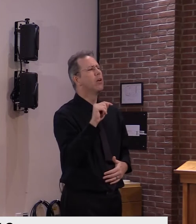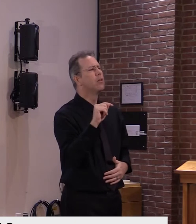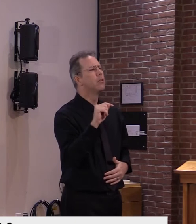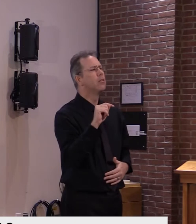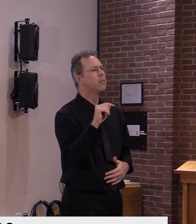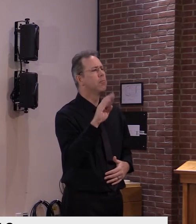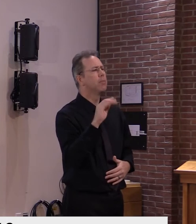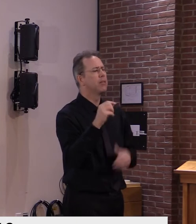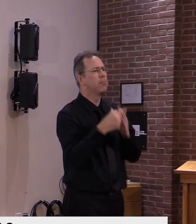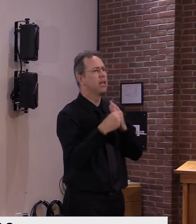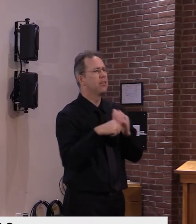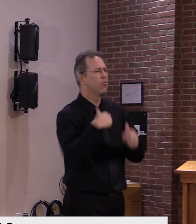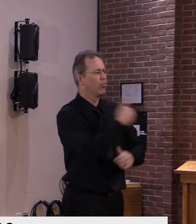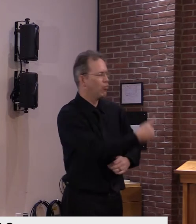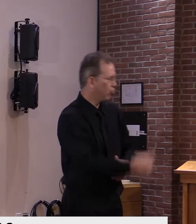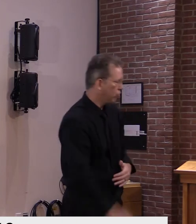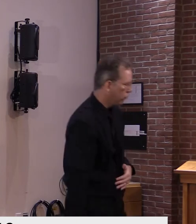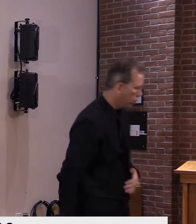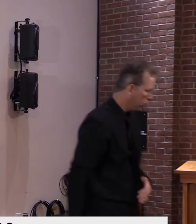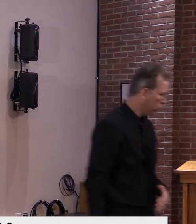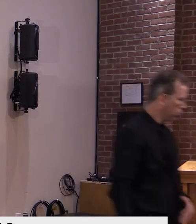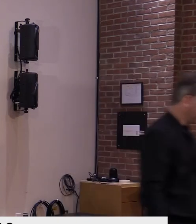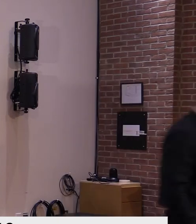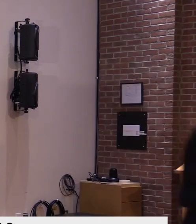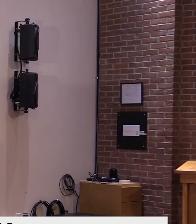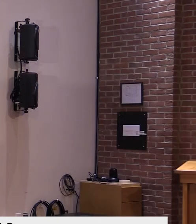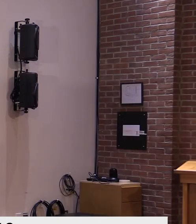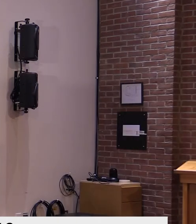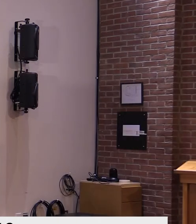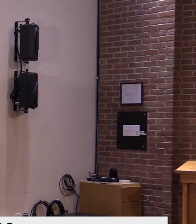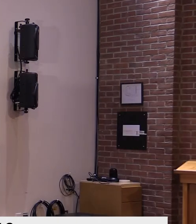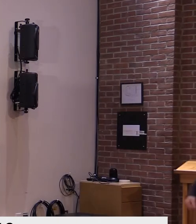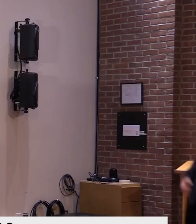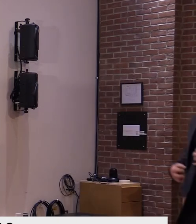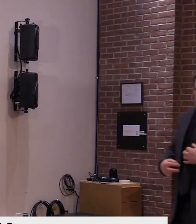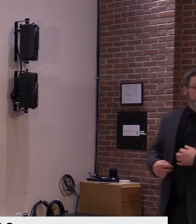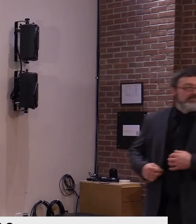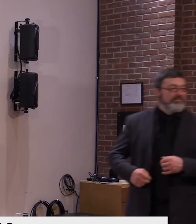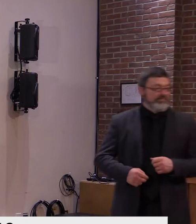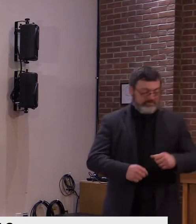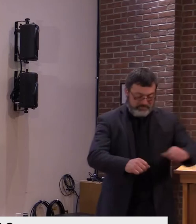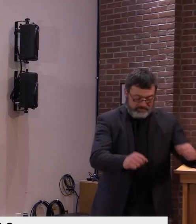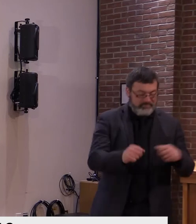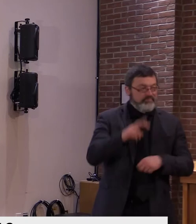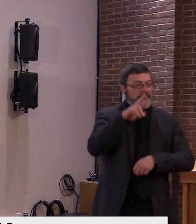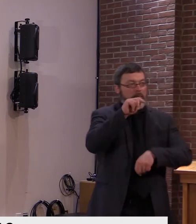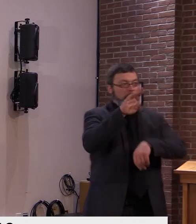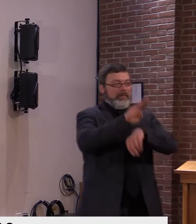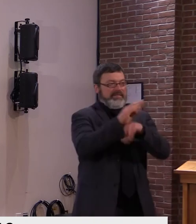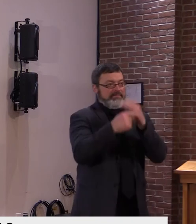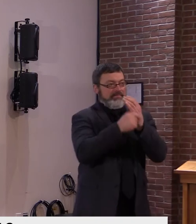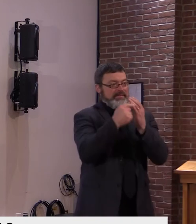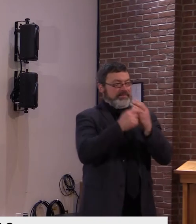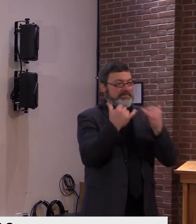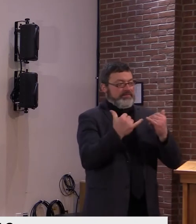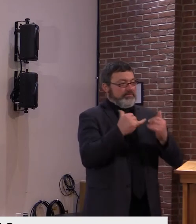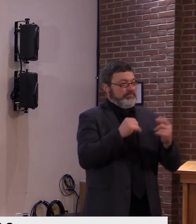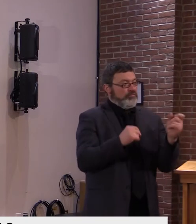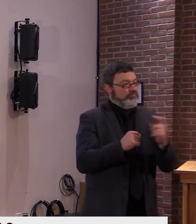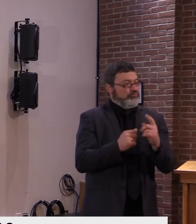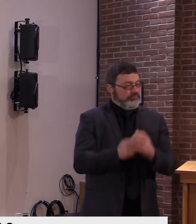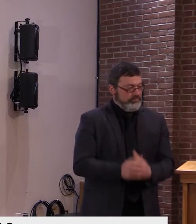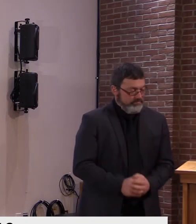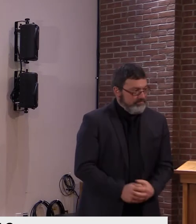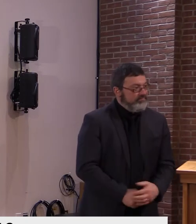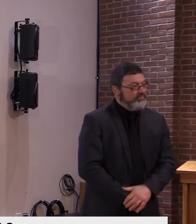Hi, Governor. I have a question about masks, believe it or not. But I have just wanted to clarify the three recent